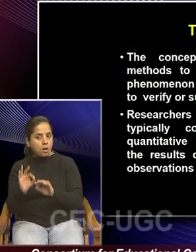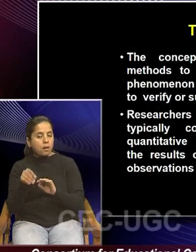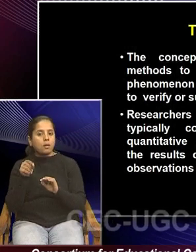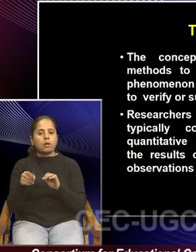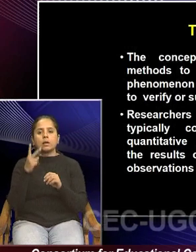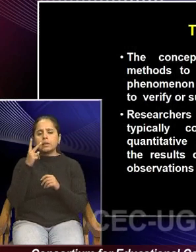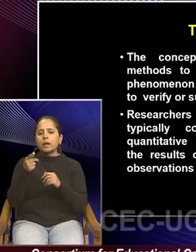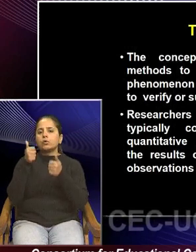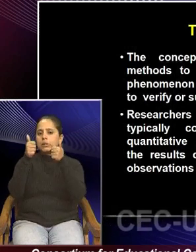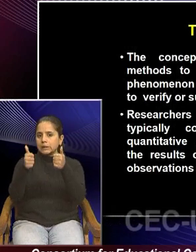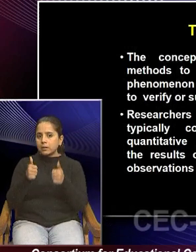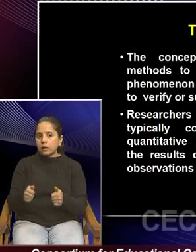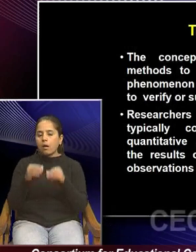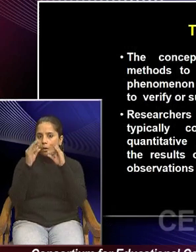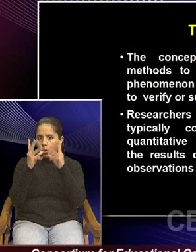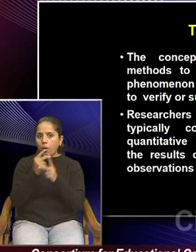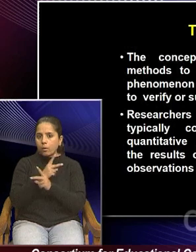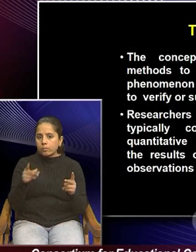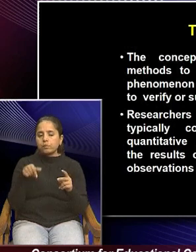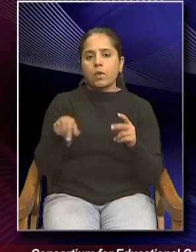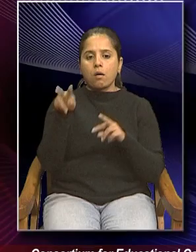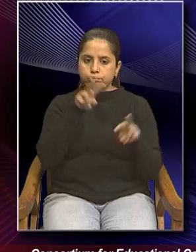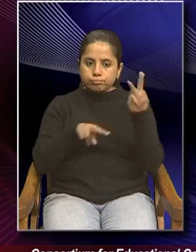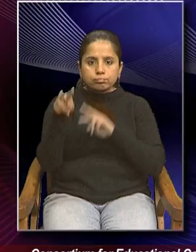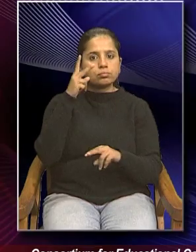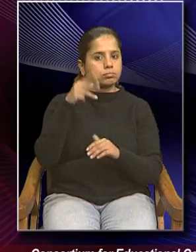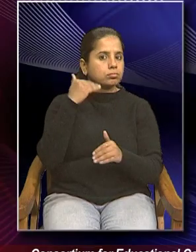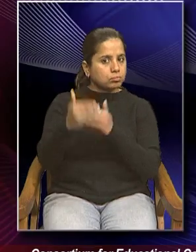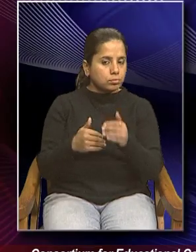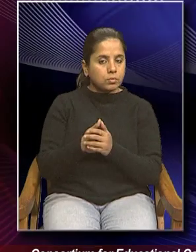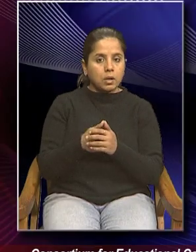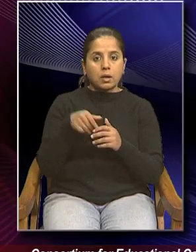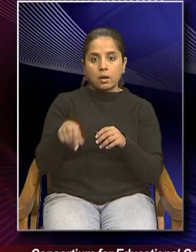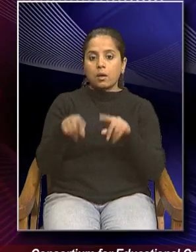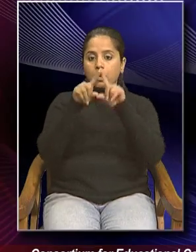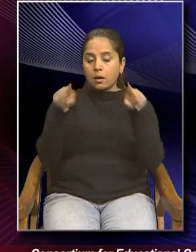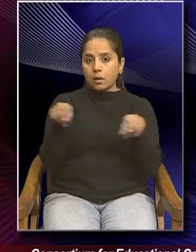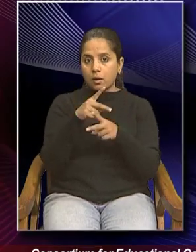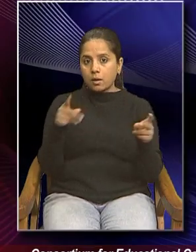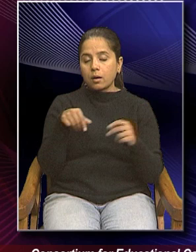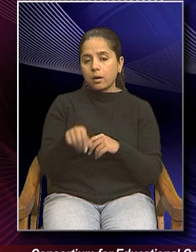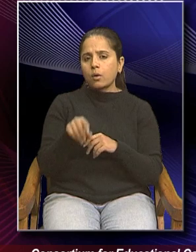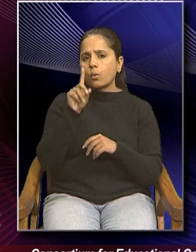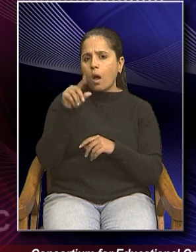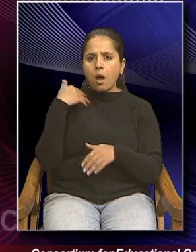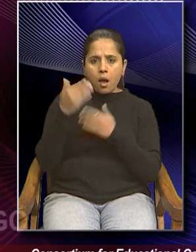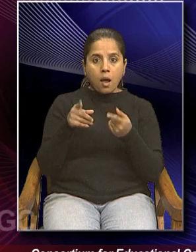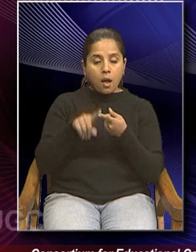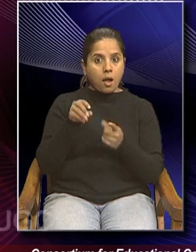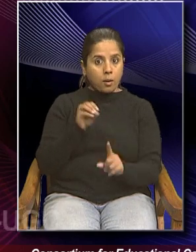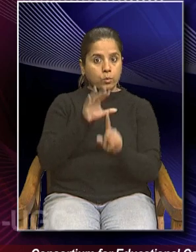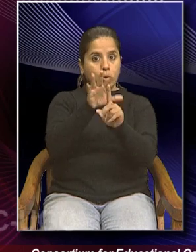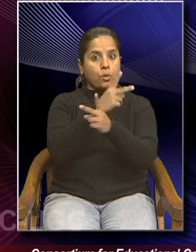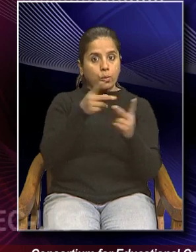triangulate the results of their measurement and observations. Triangulation is one such approach to